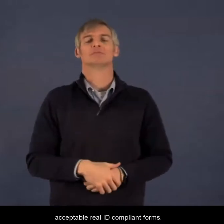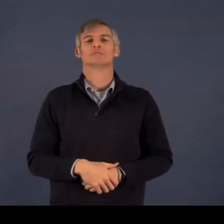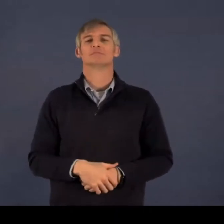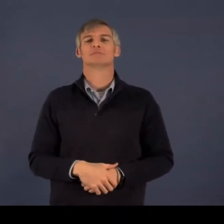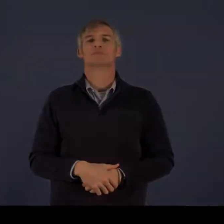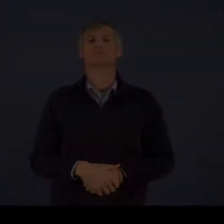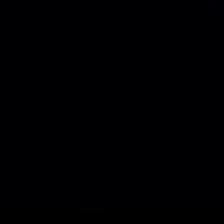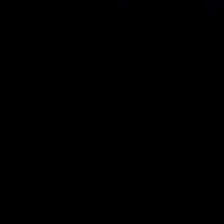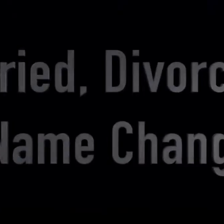documents.